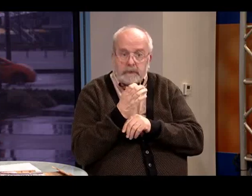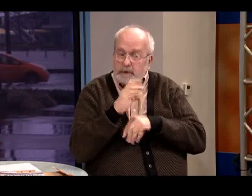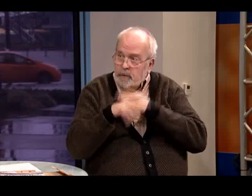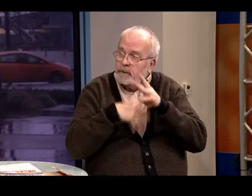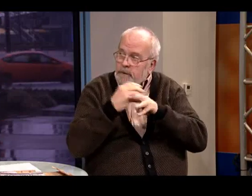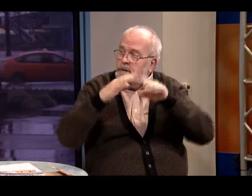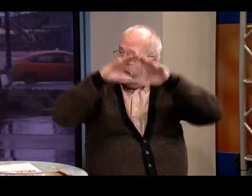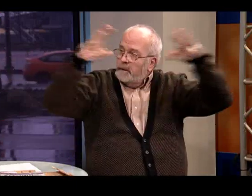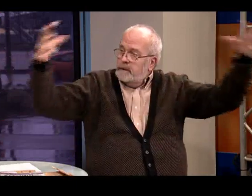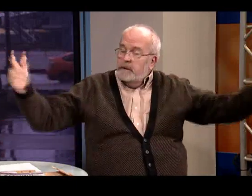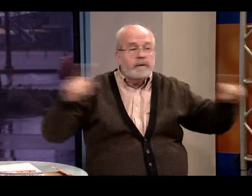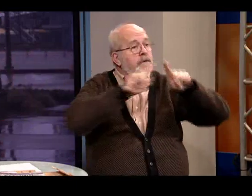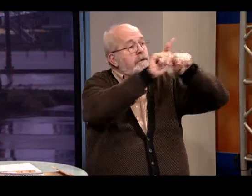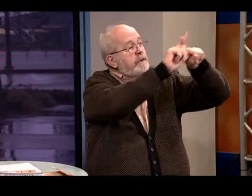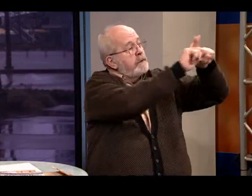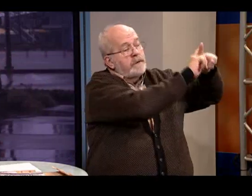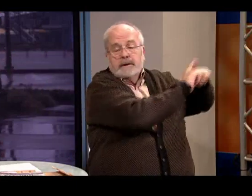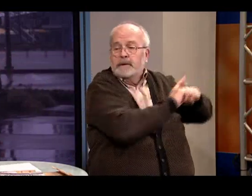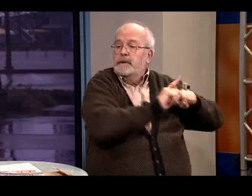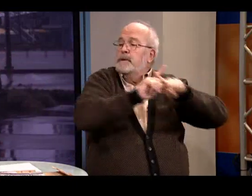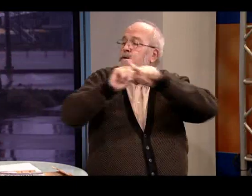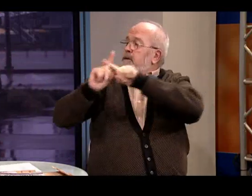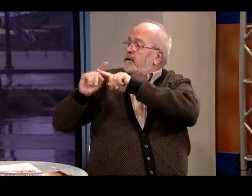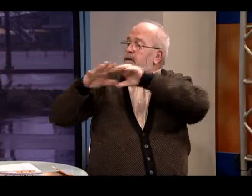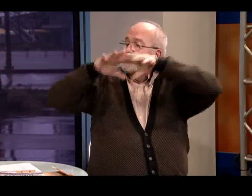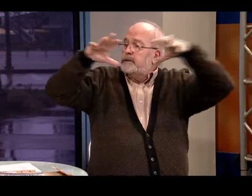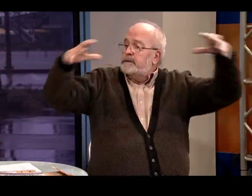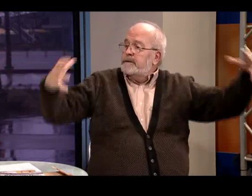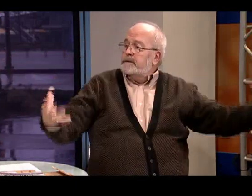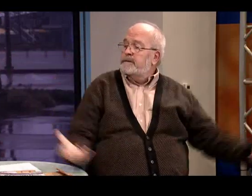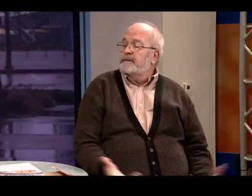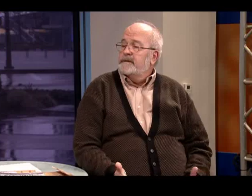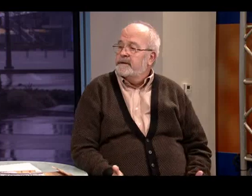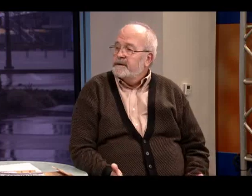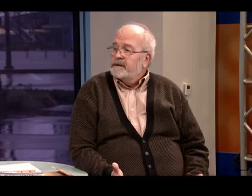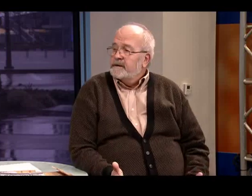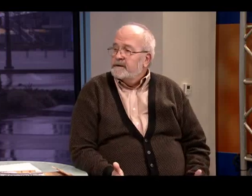world. That many? 200. All over the world, there are different signed languages.